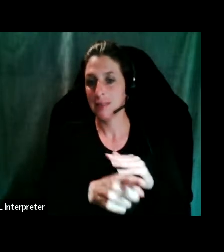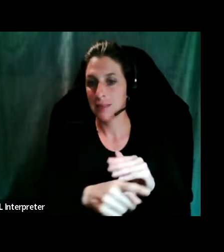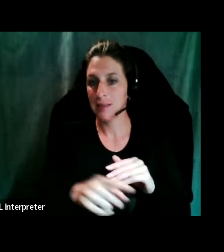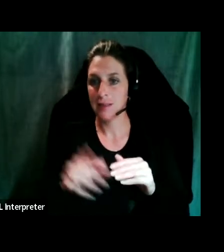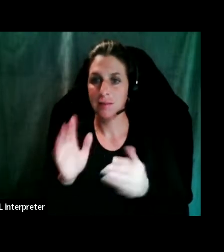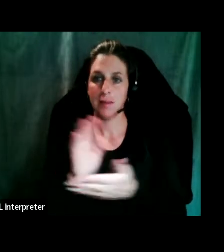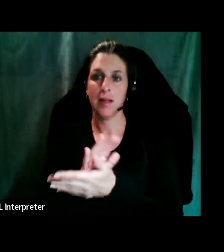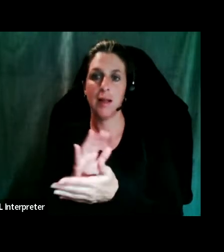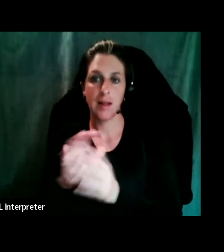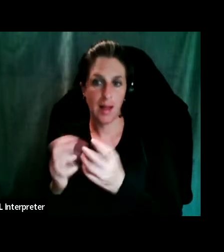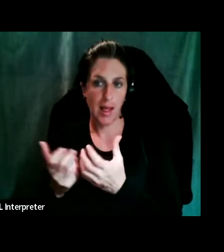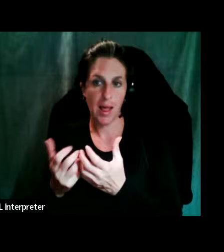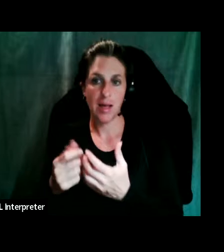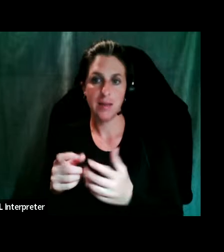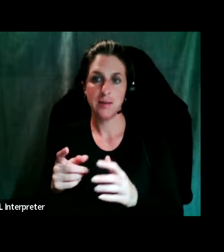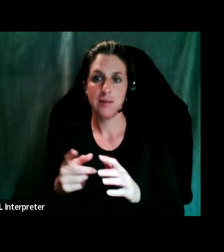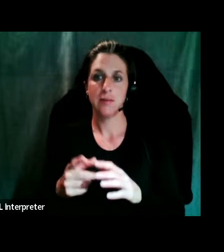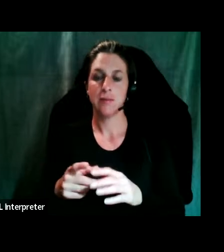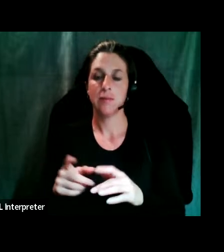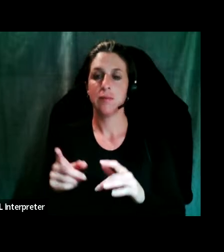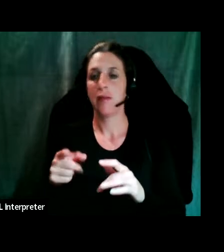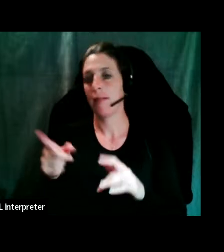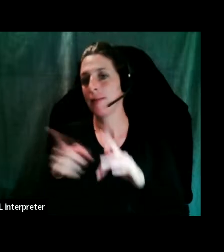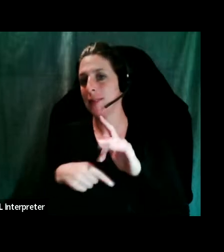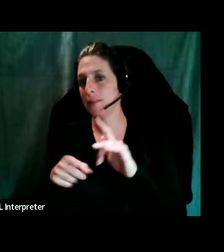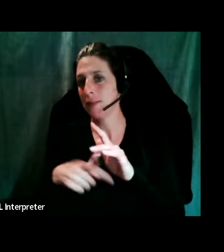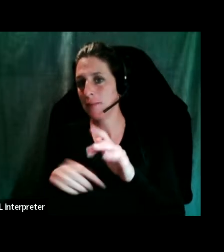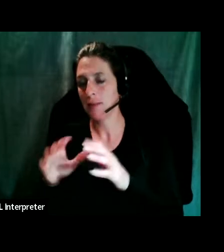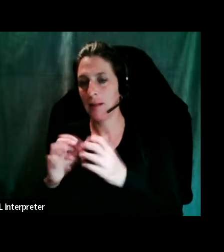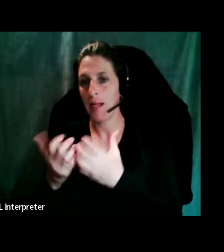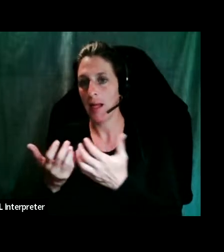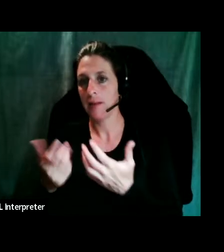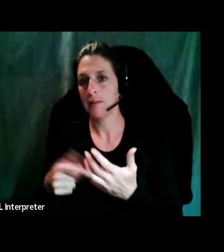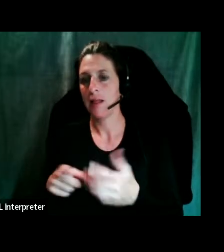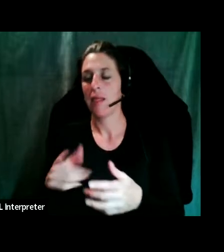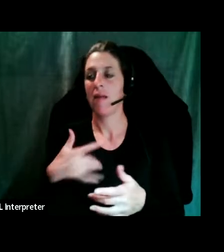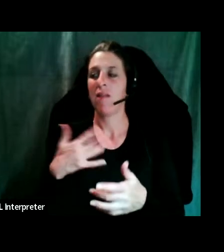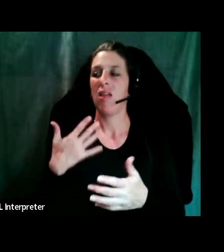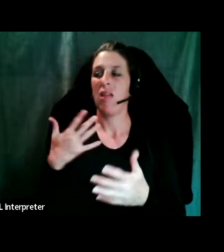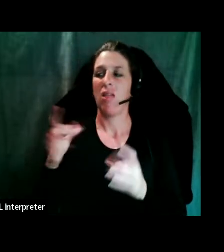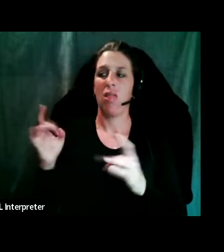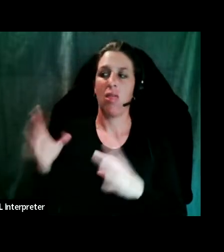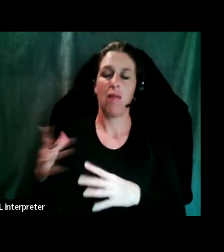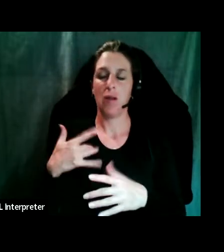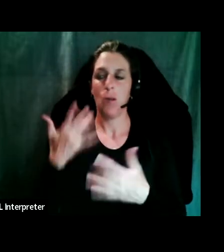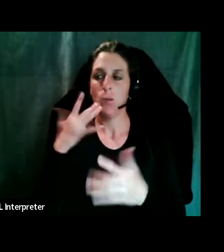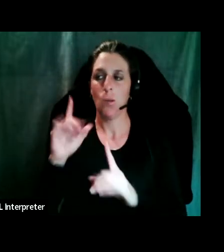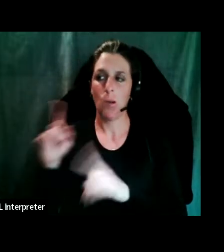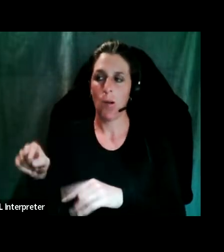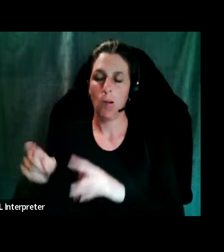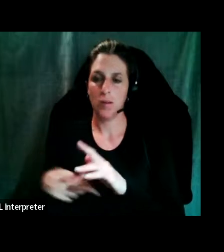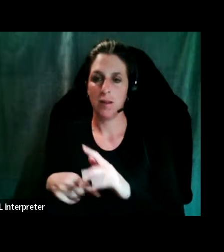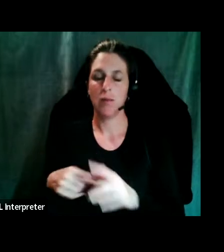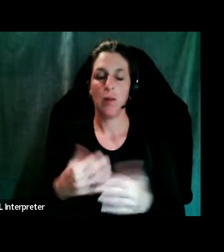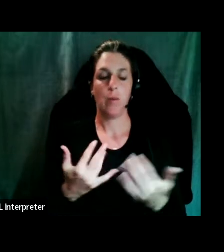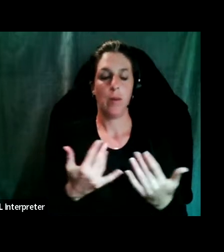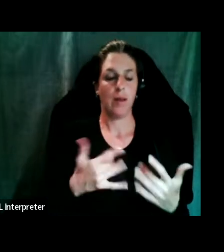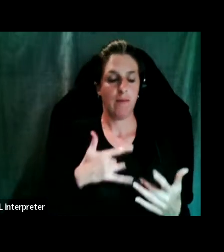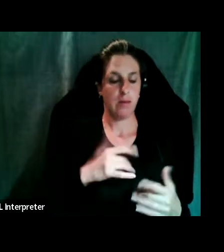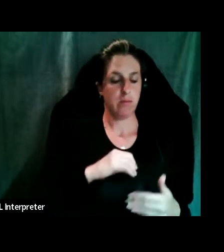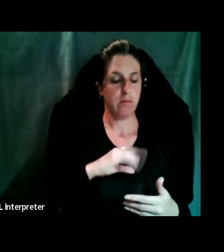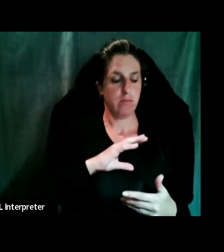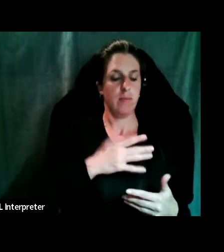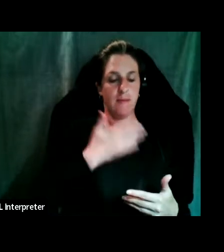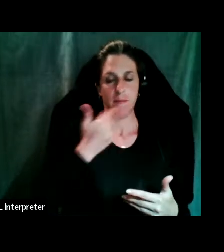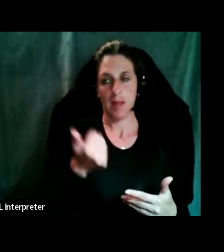view, they felt so bad that they didn't want to go to that class. So they waited till they felt better to go, right? I was